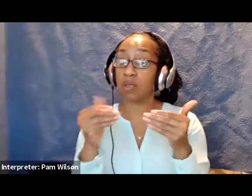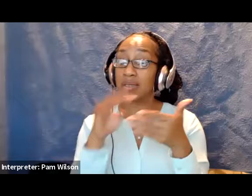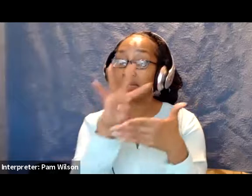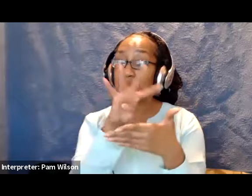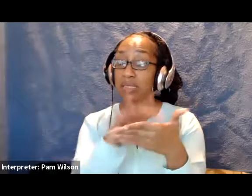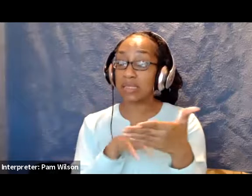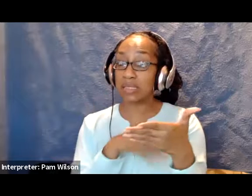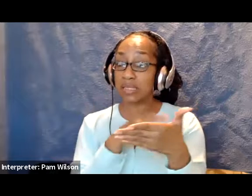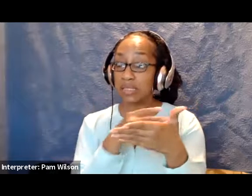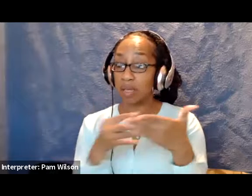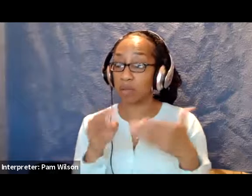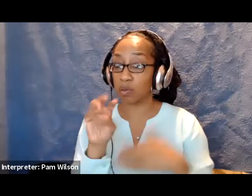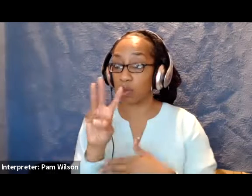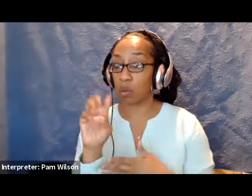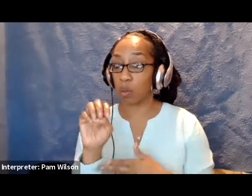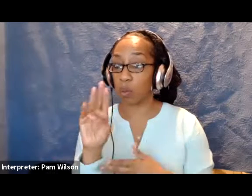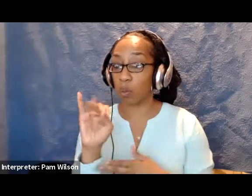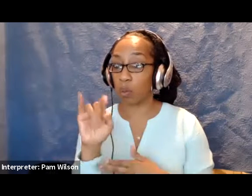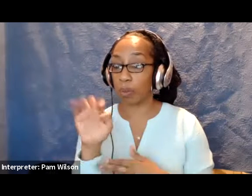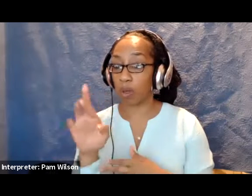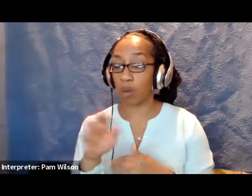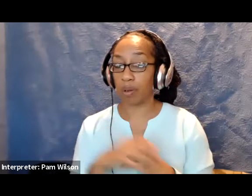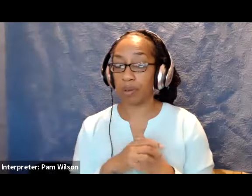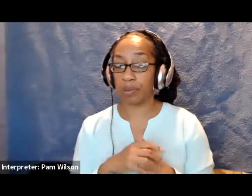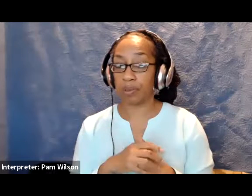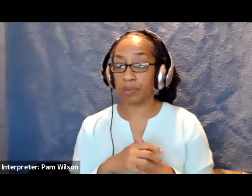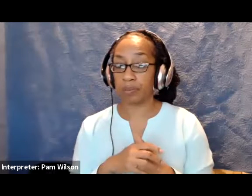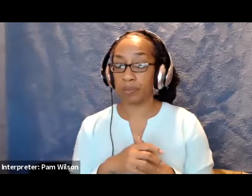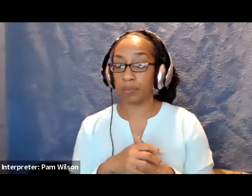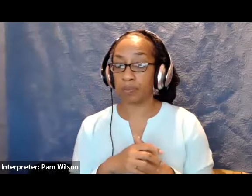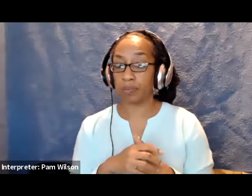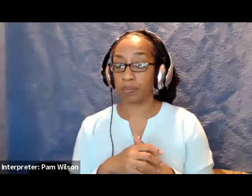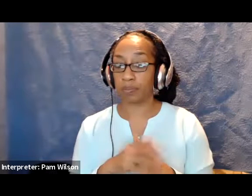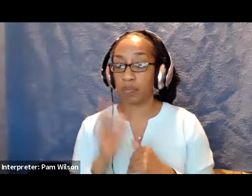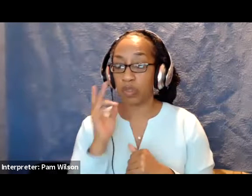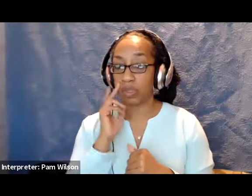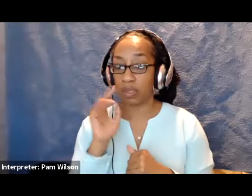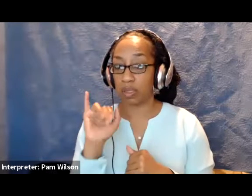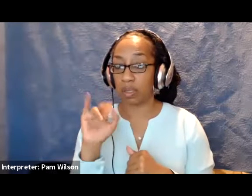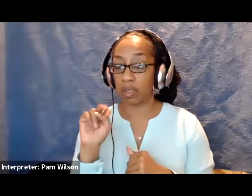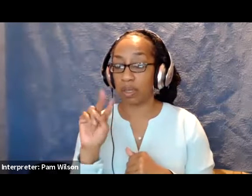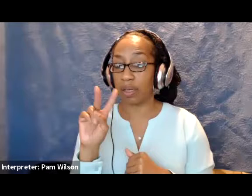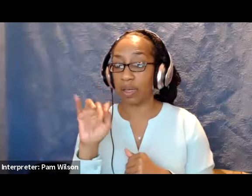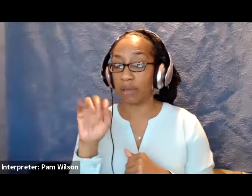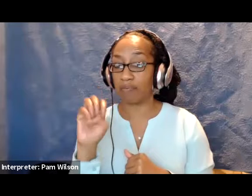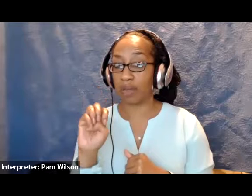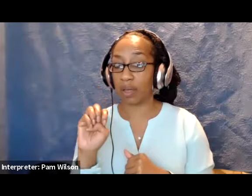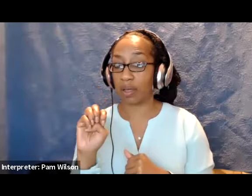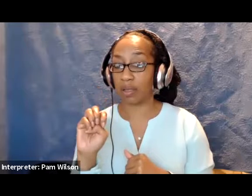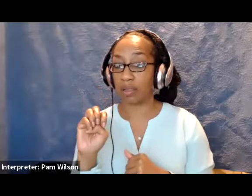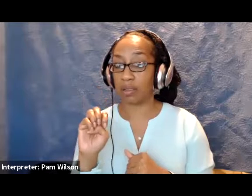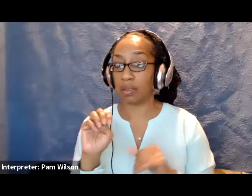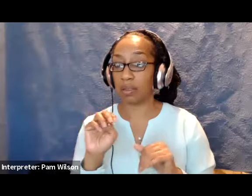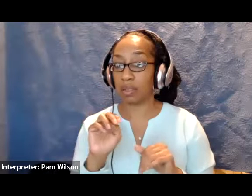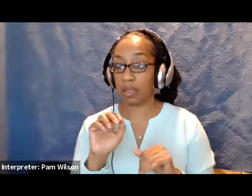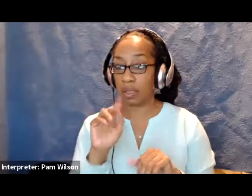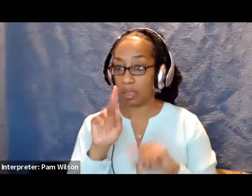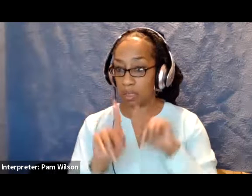the webinar. So under invite attendees, you can